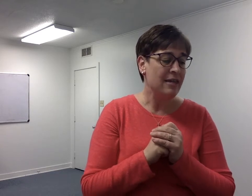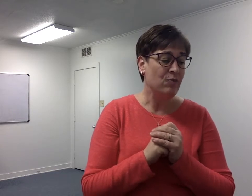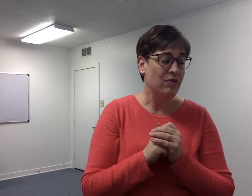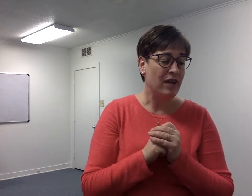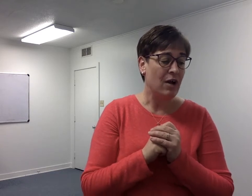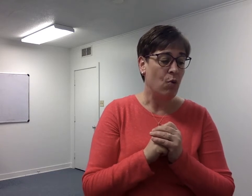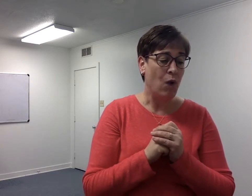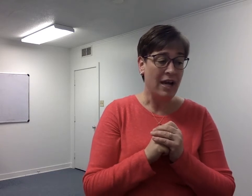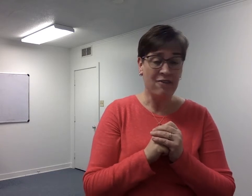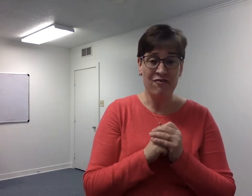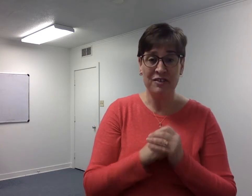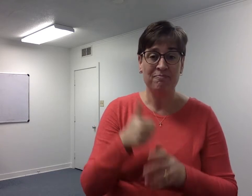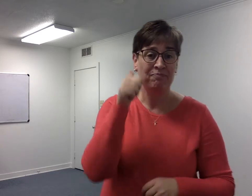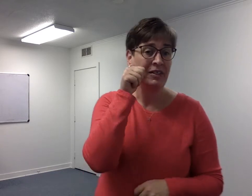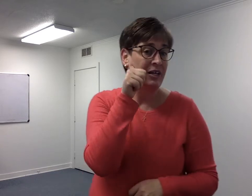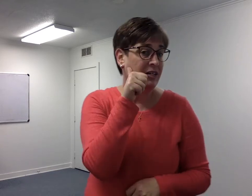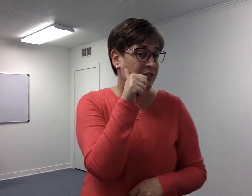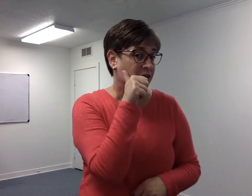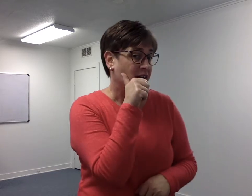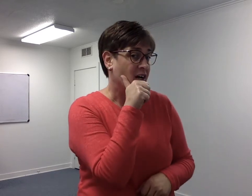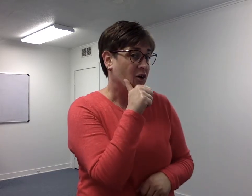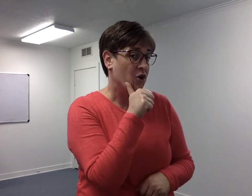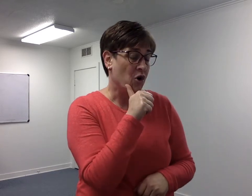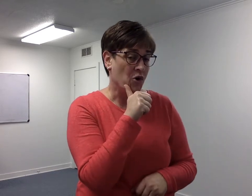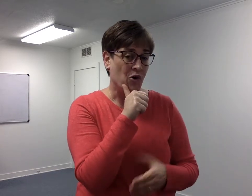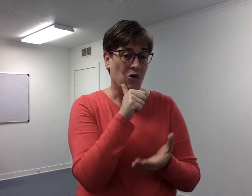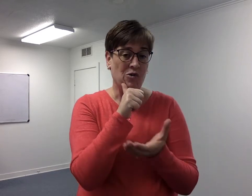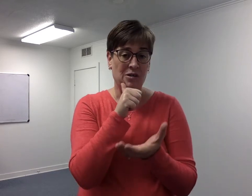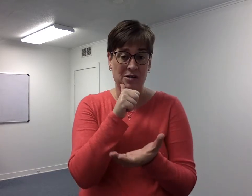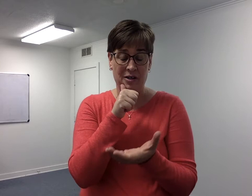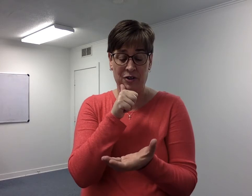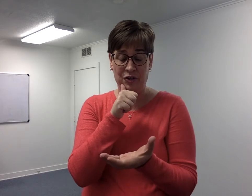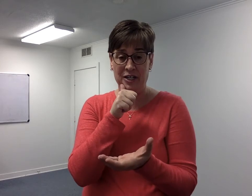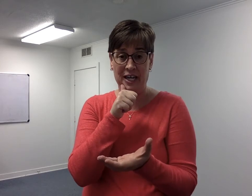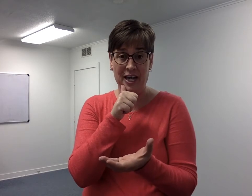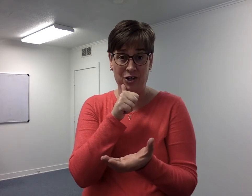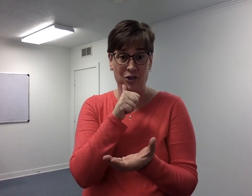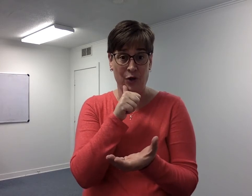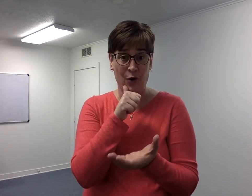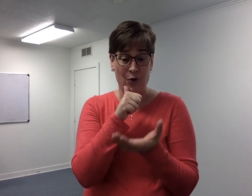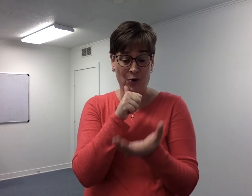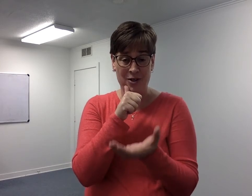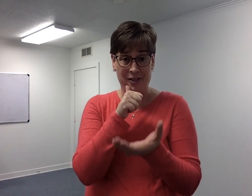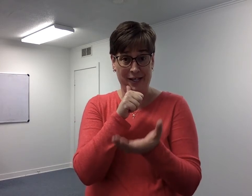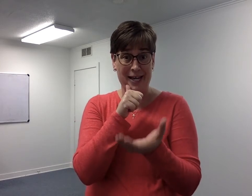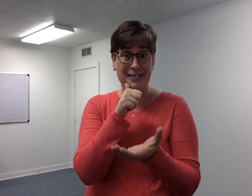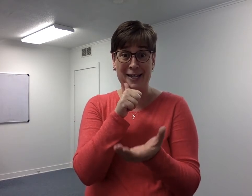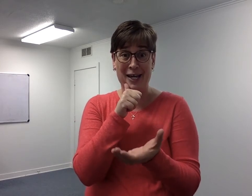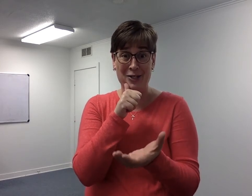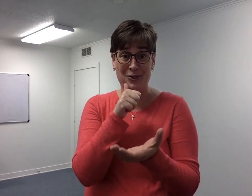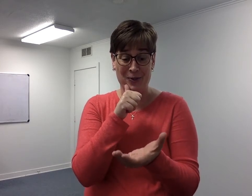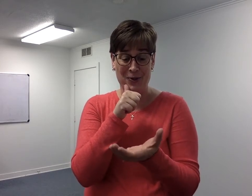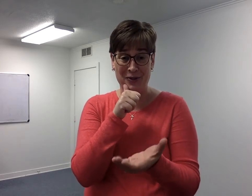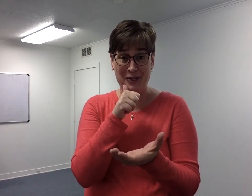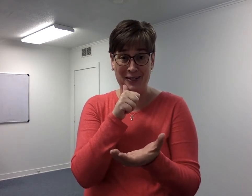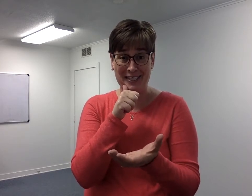we've got wife. So you've got girl. You're going to catch the girl. The guy's going to catch the girl here in his